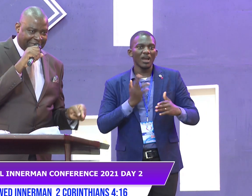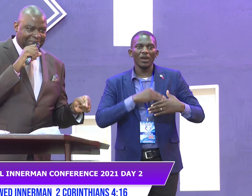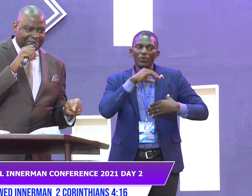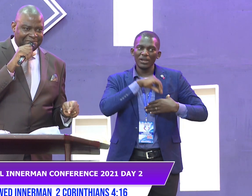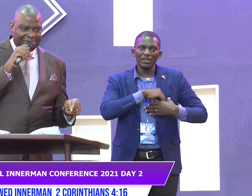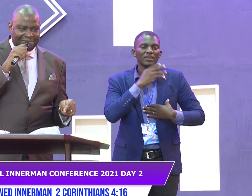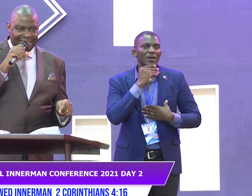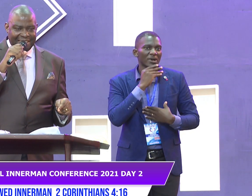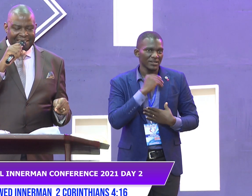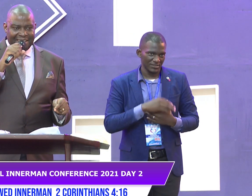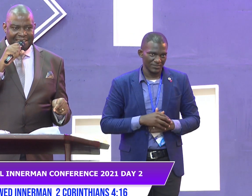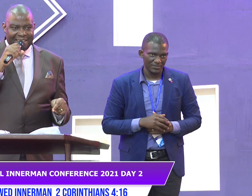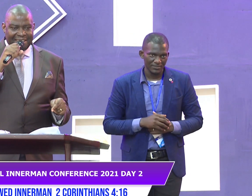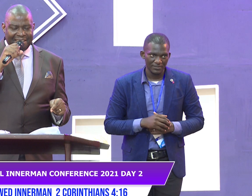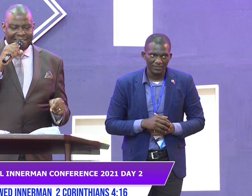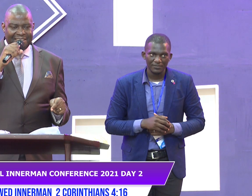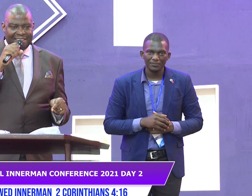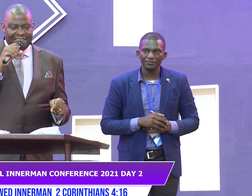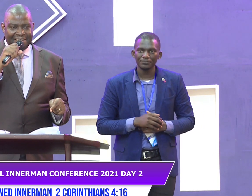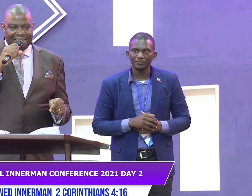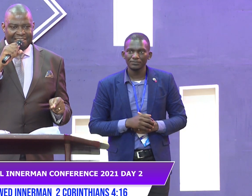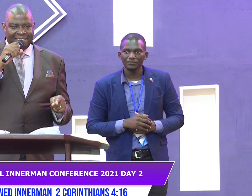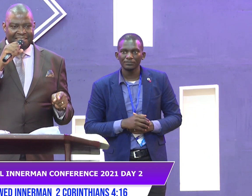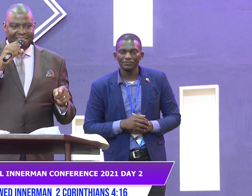our inner man.